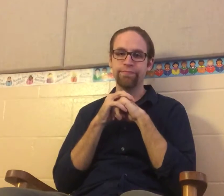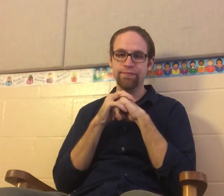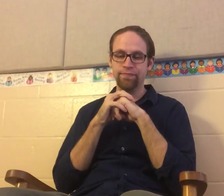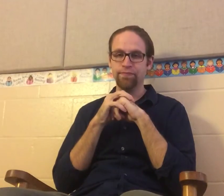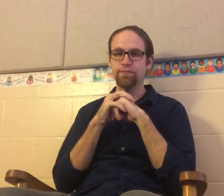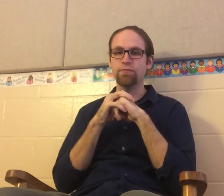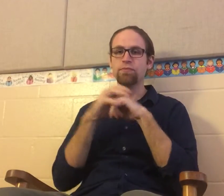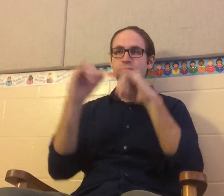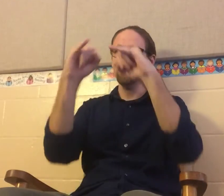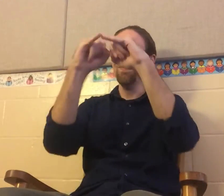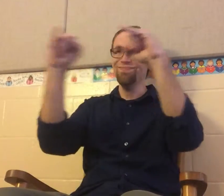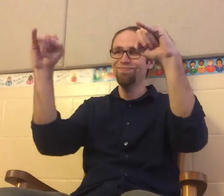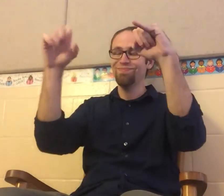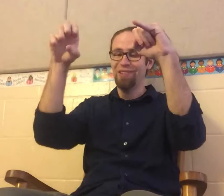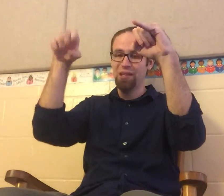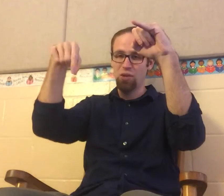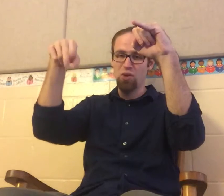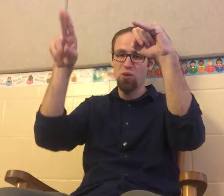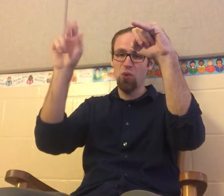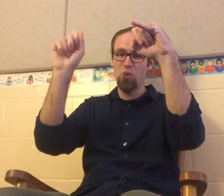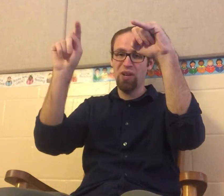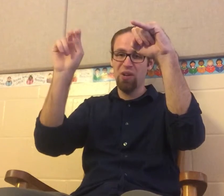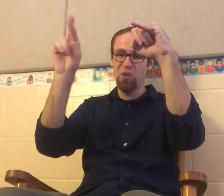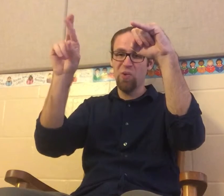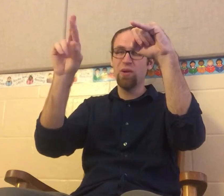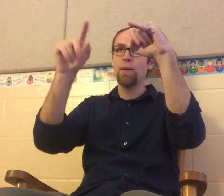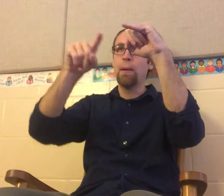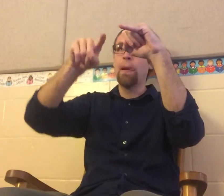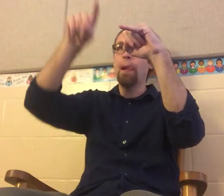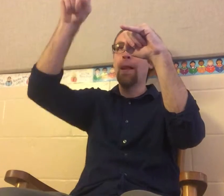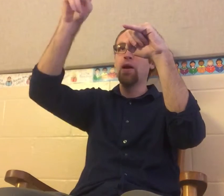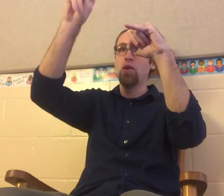The equator is the same distance from the North Pole as it is from the South Pole.